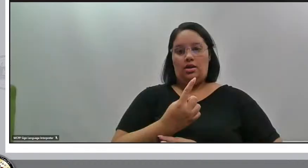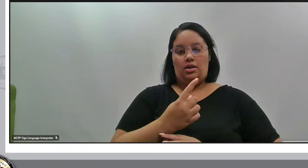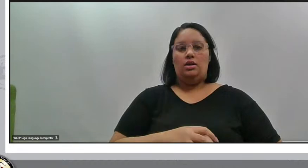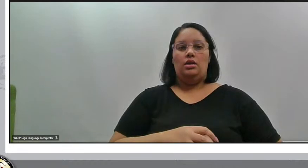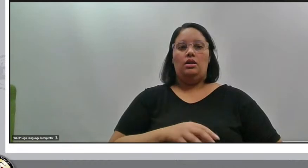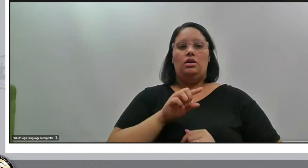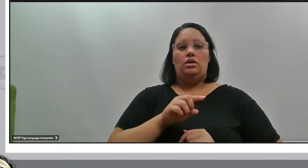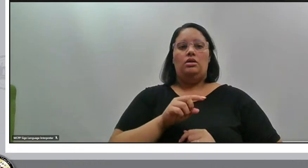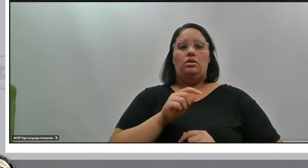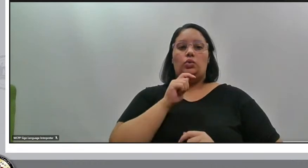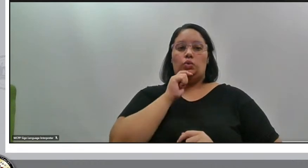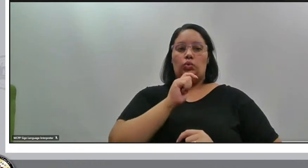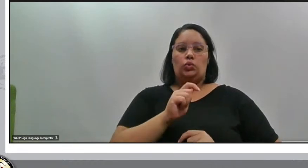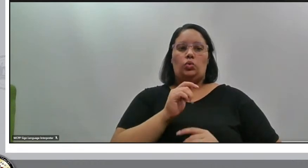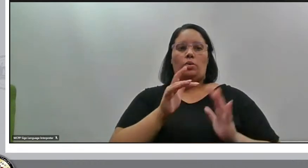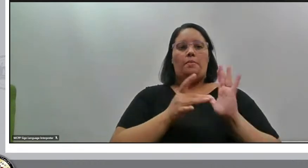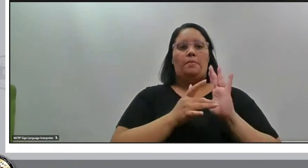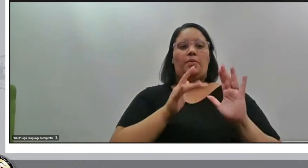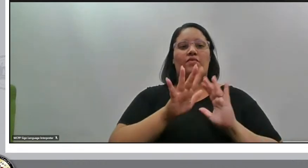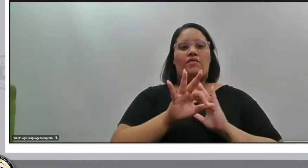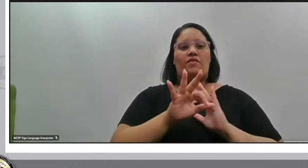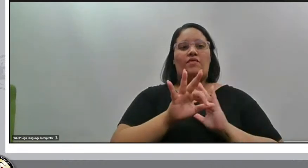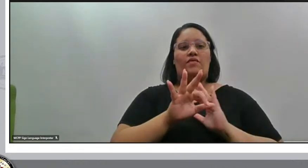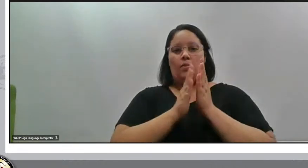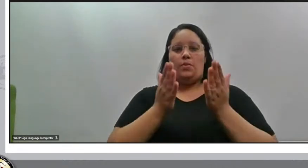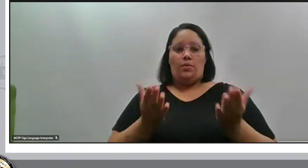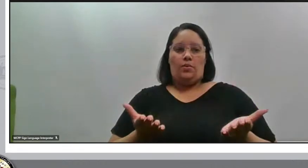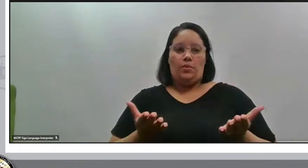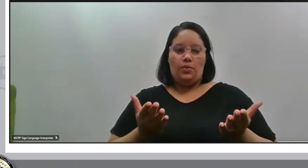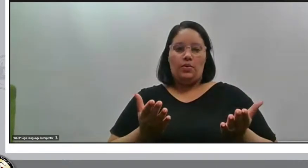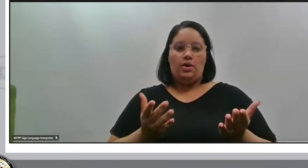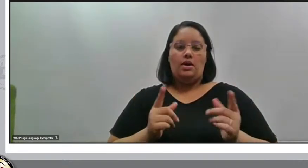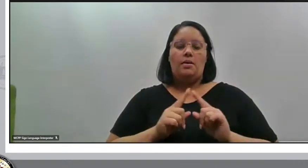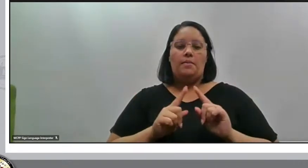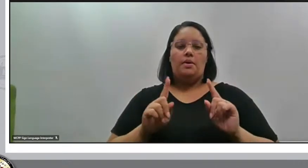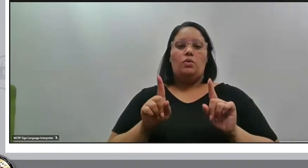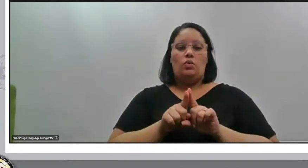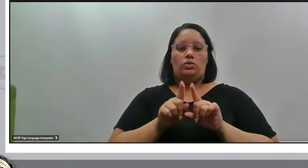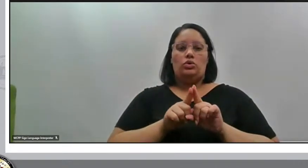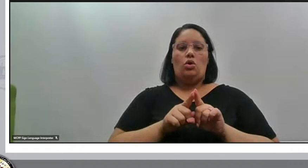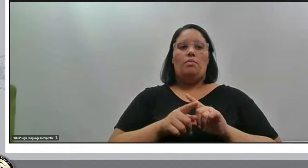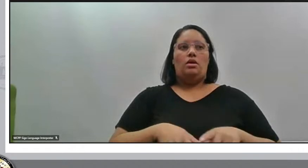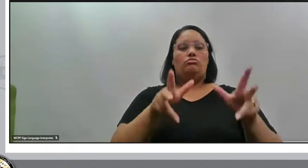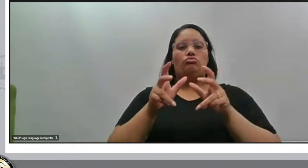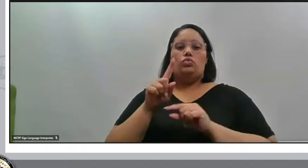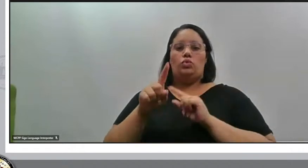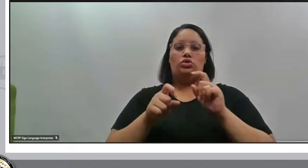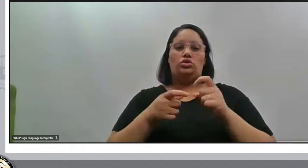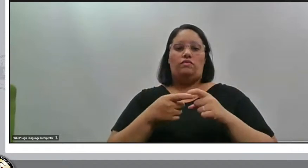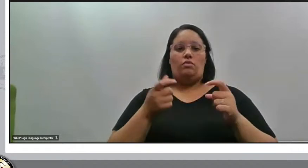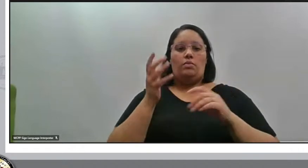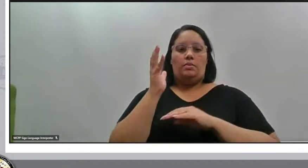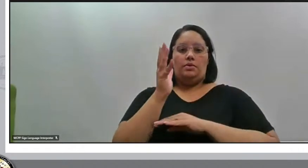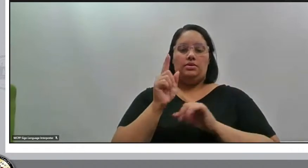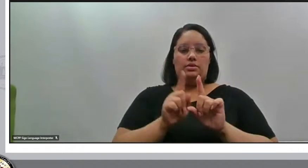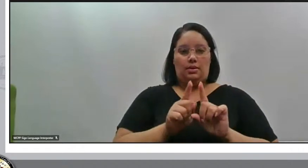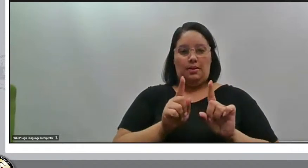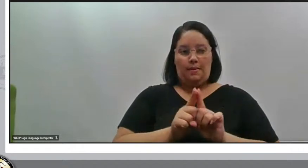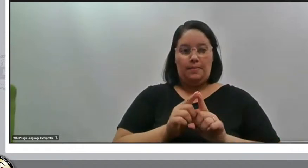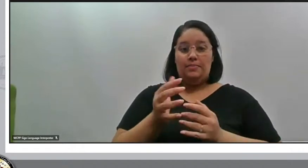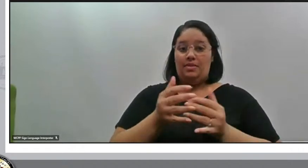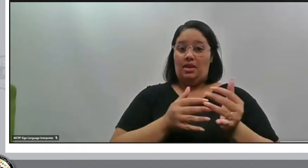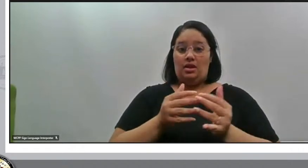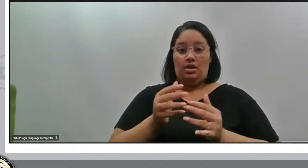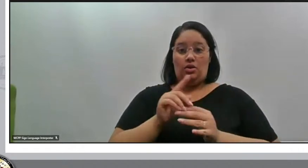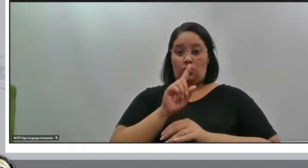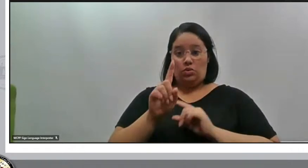actually page 53 in the blue book. And I'll also take questions on the presentation as well at the same time. Are there any